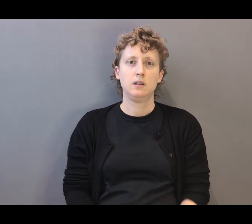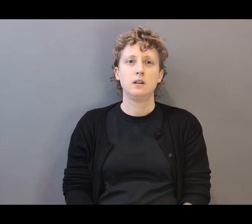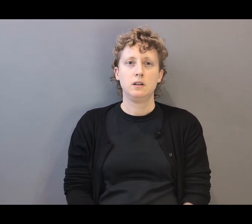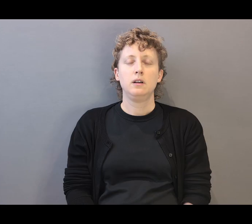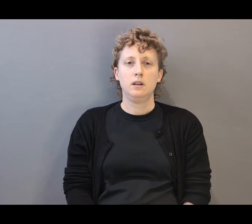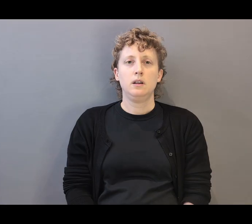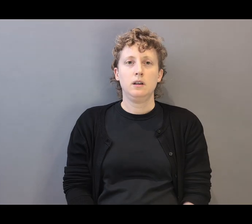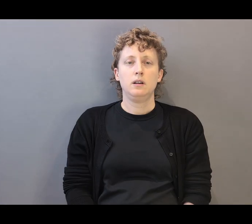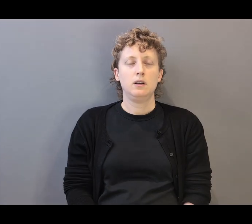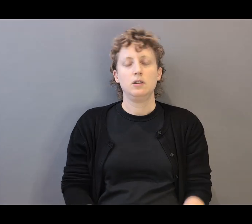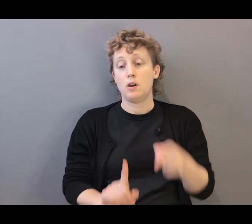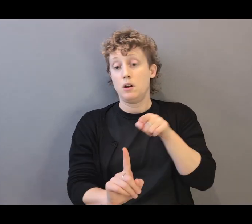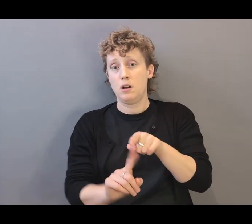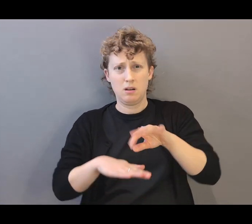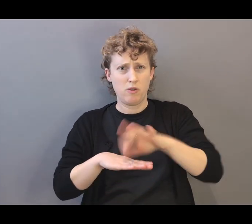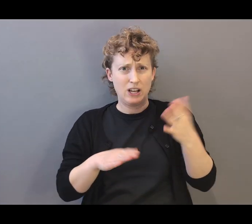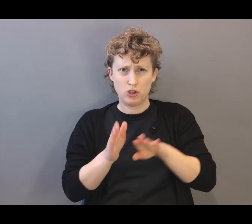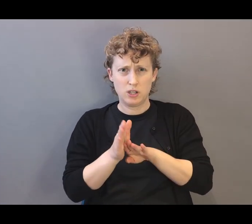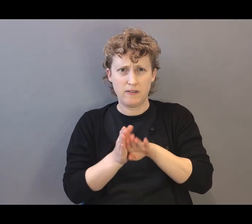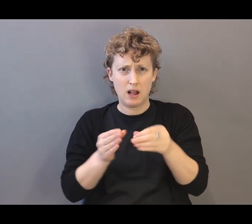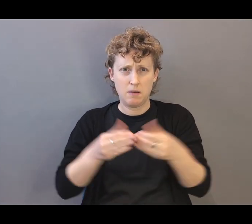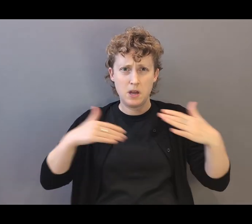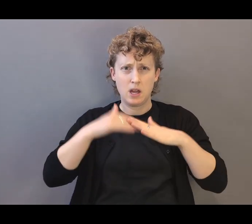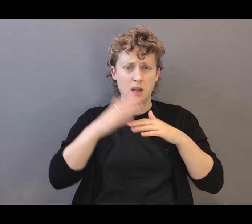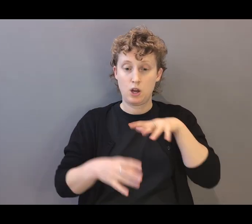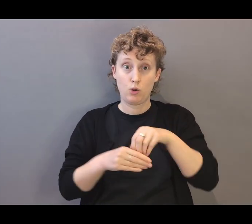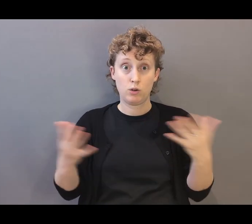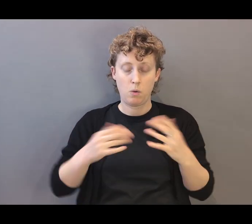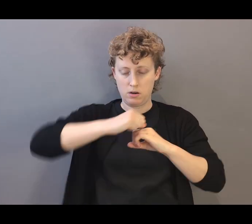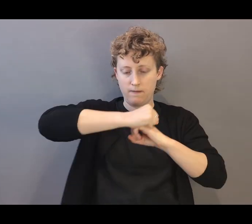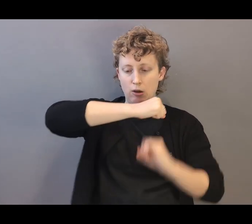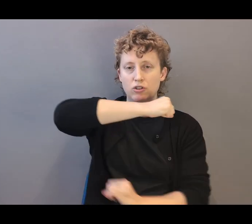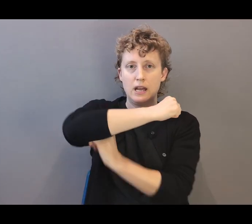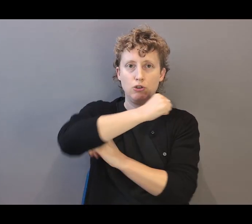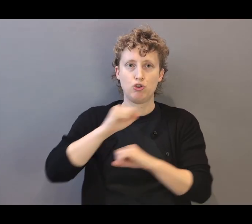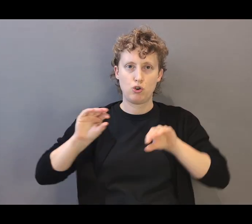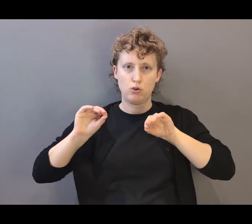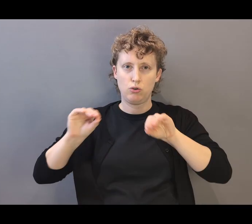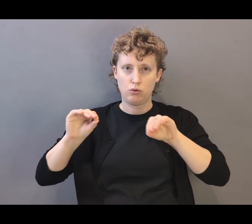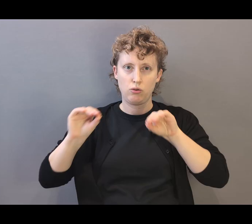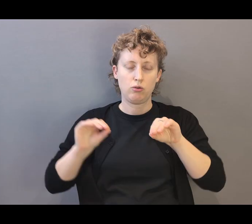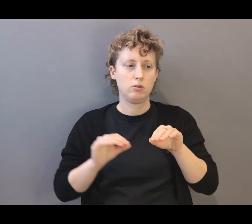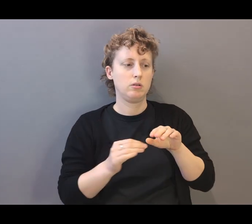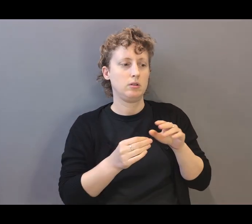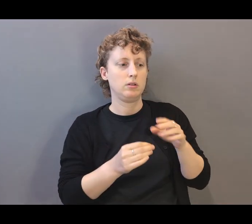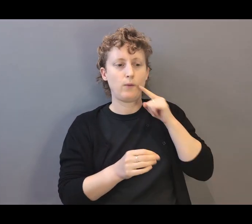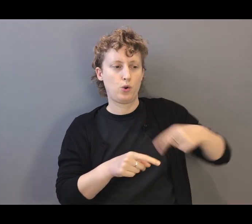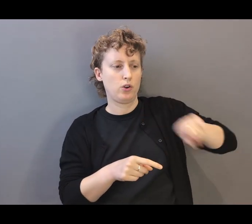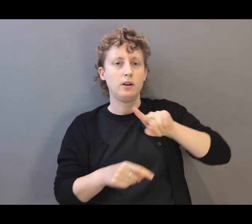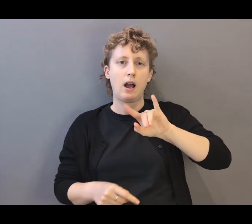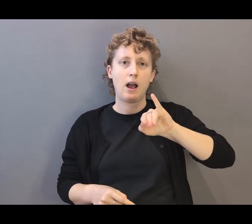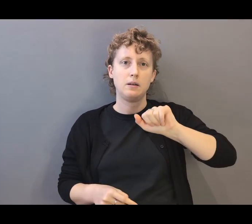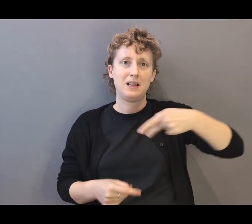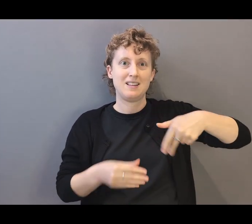professional development, and that is including foundational courses as part of the IAAP member benefits. So I'm excited to